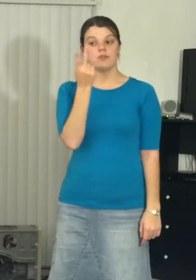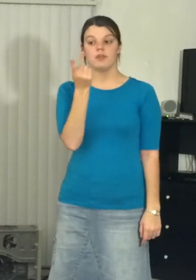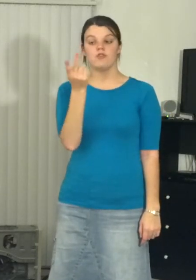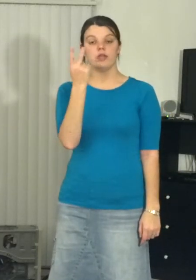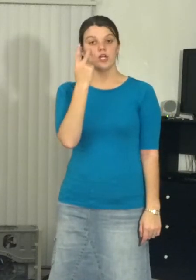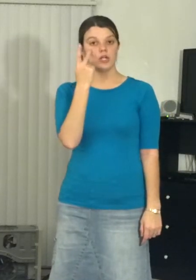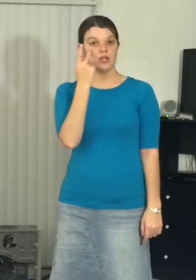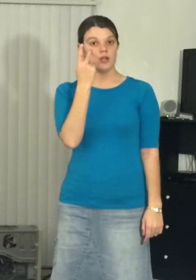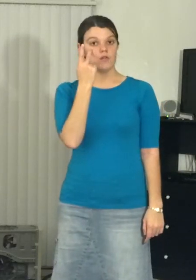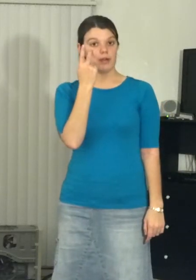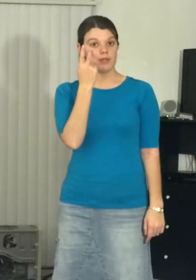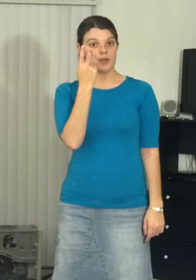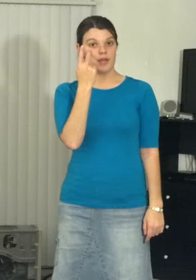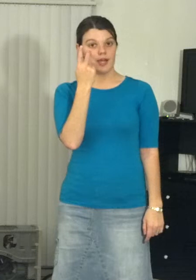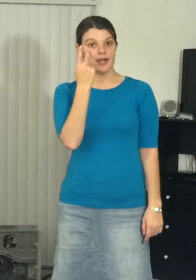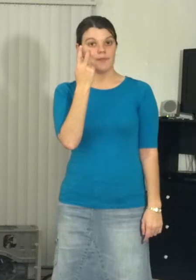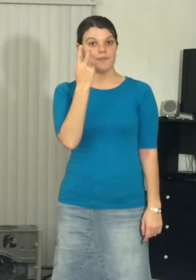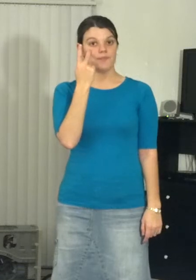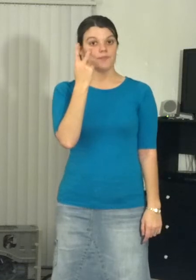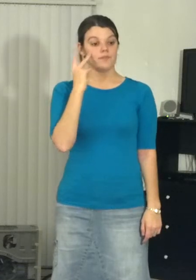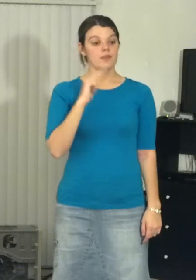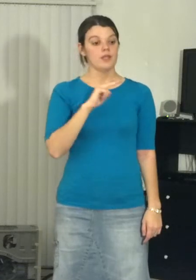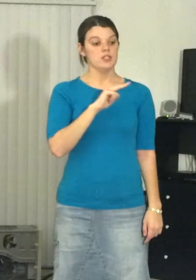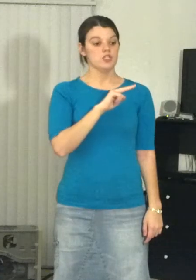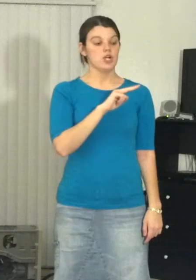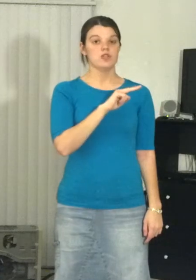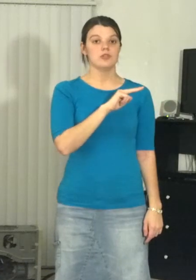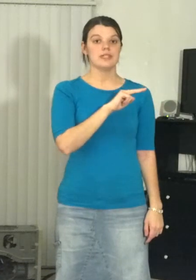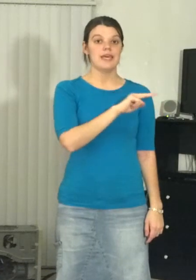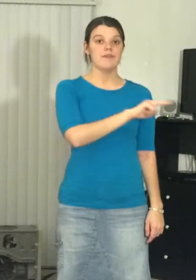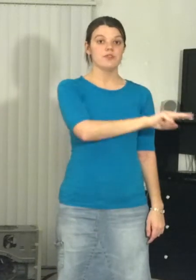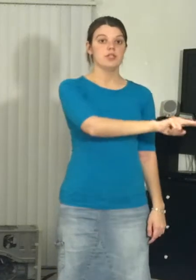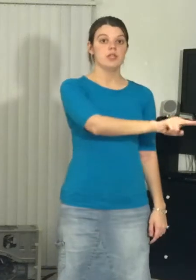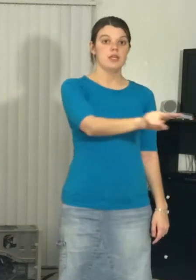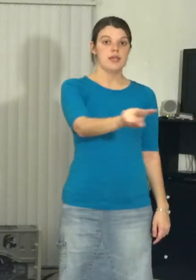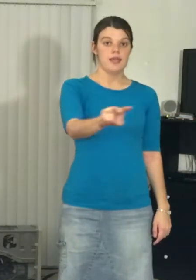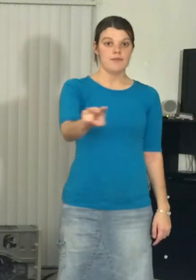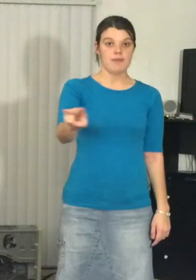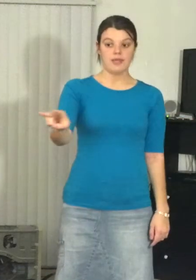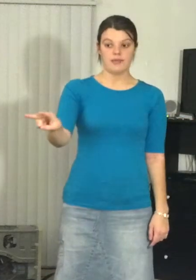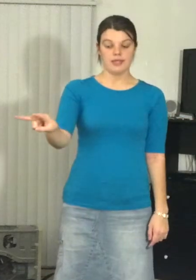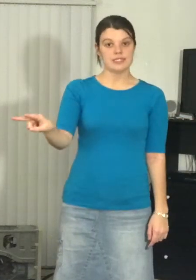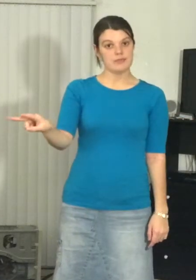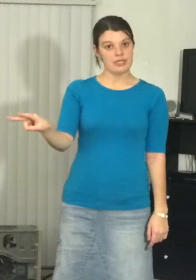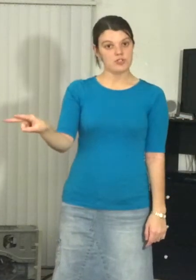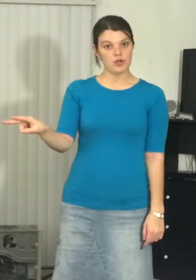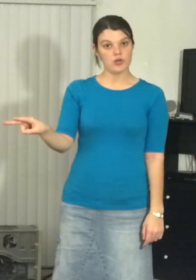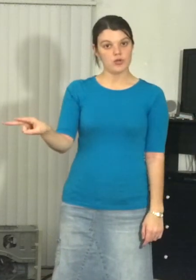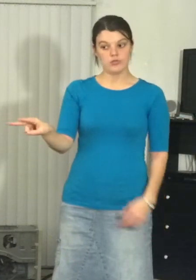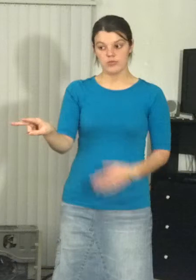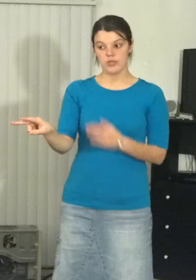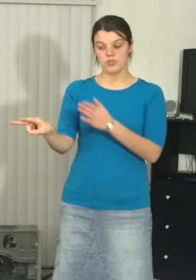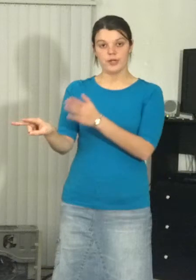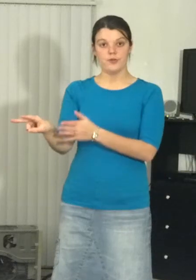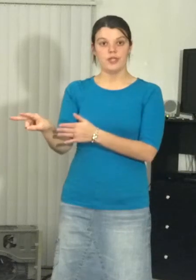middle finger right below the I and start to the left and make like a semicircle to where you end